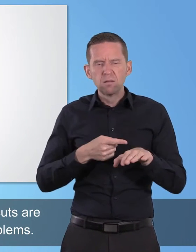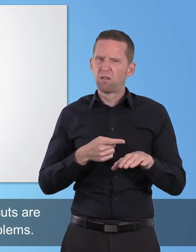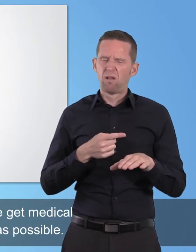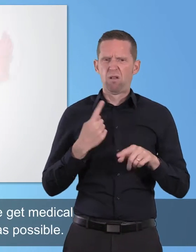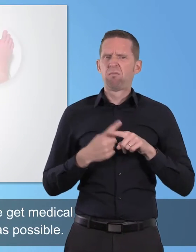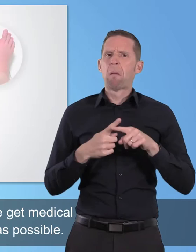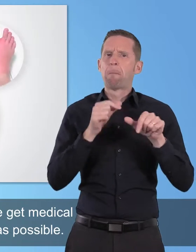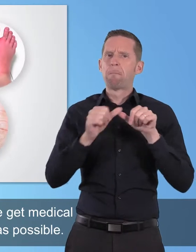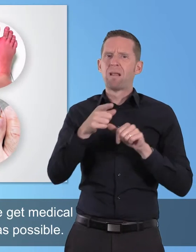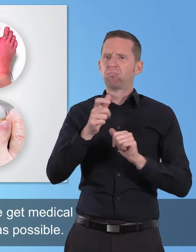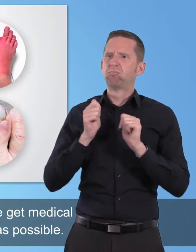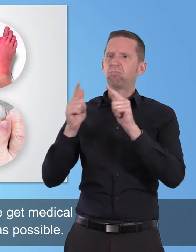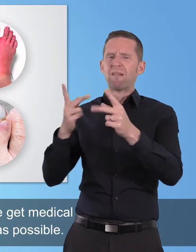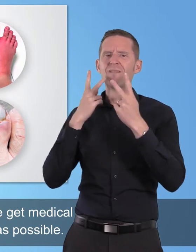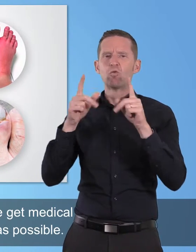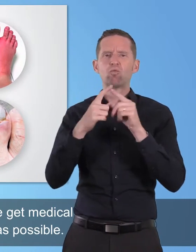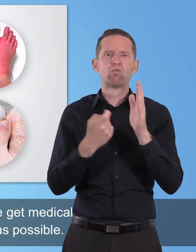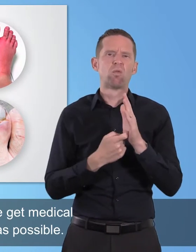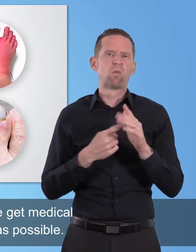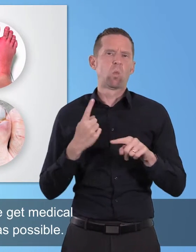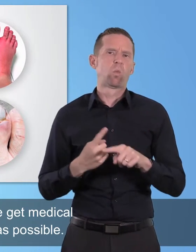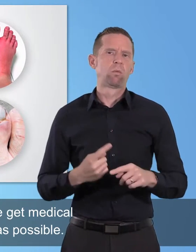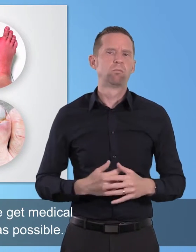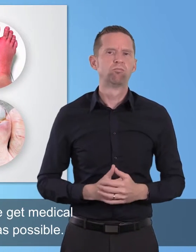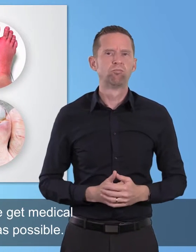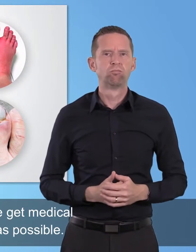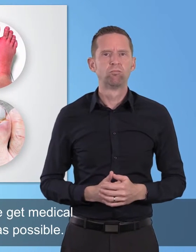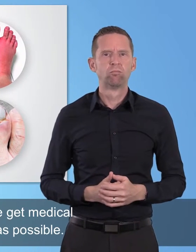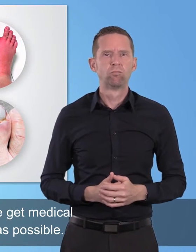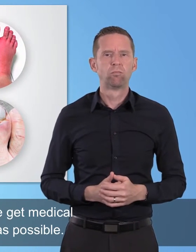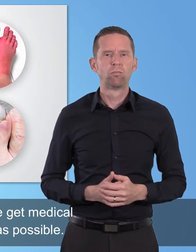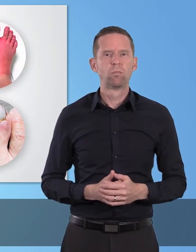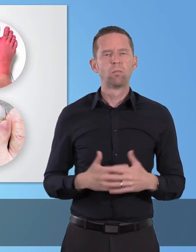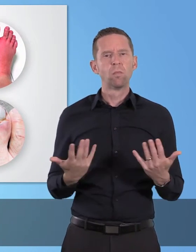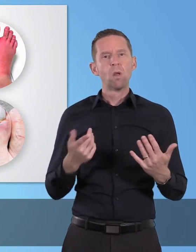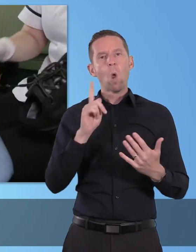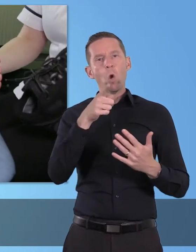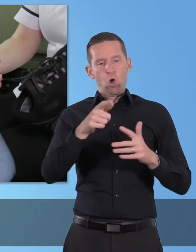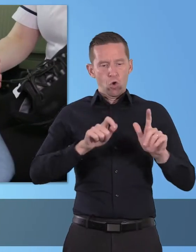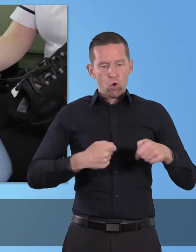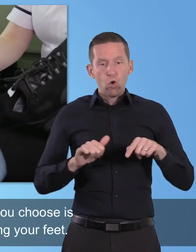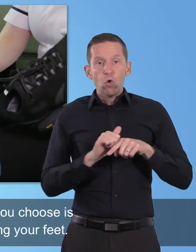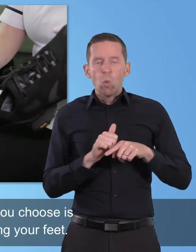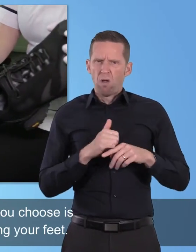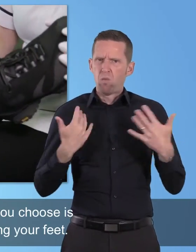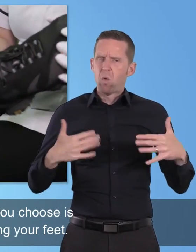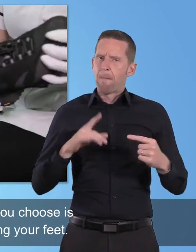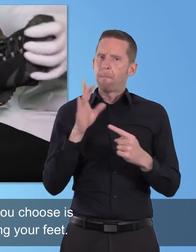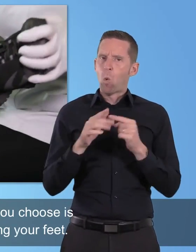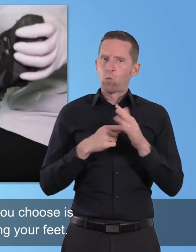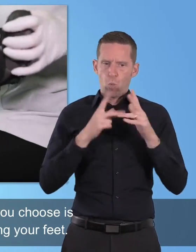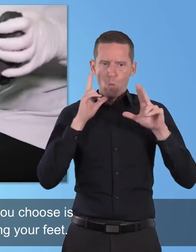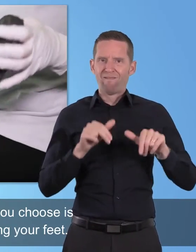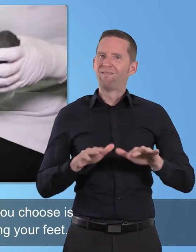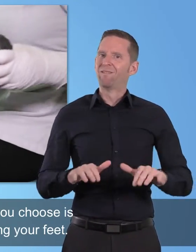problems. If you see any of these, get medical assistance as soon as possible. The type of footwear you